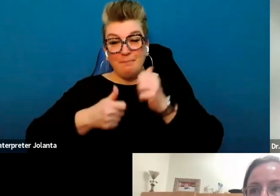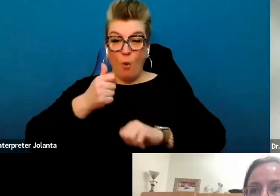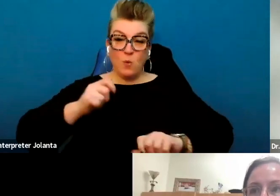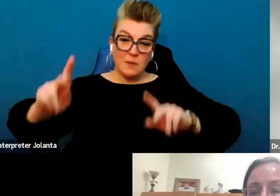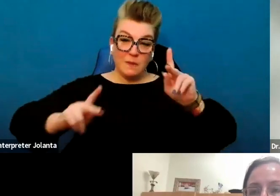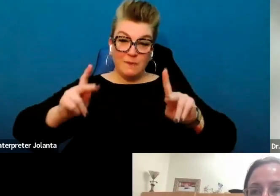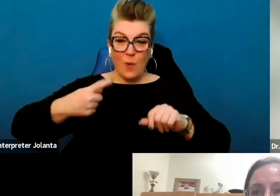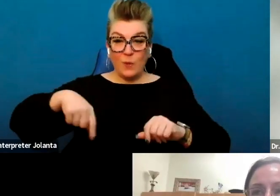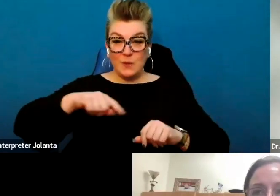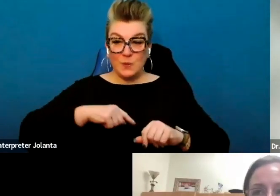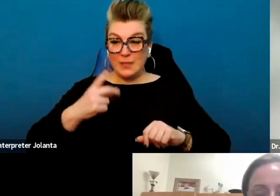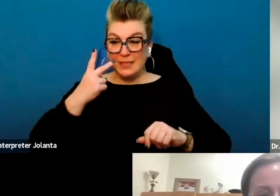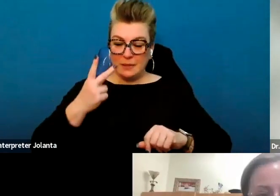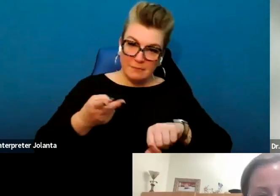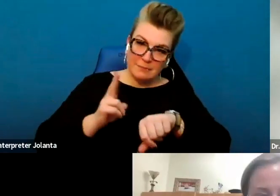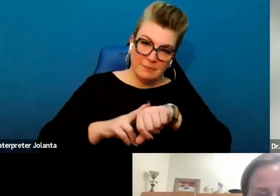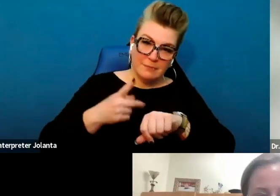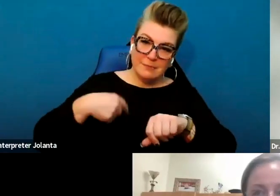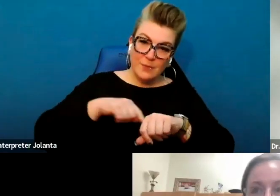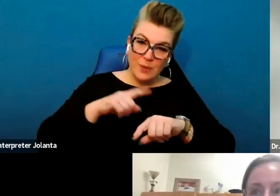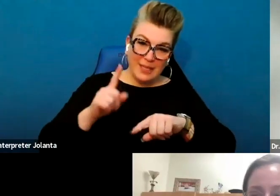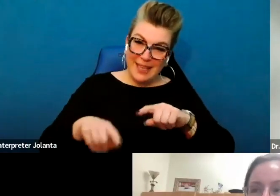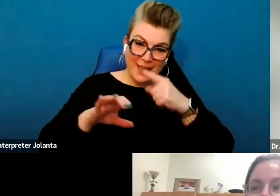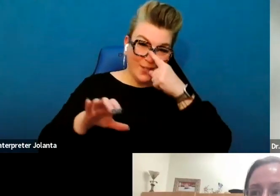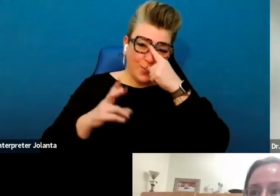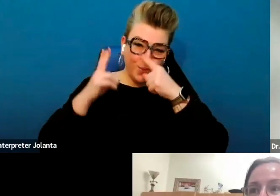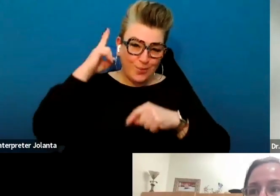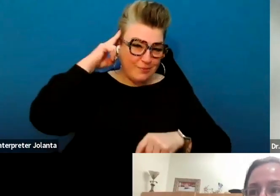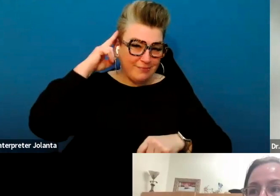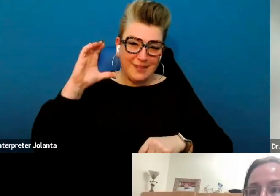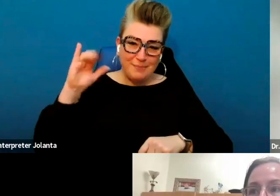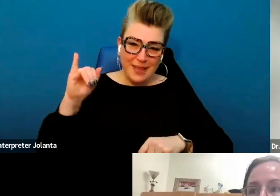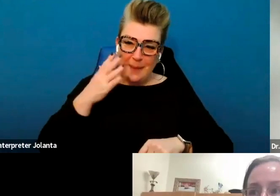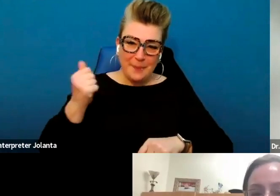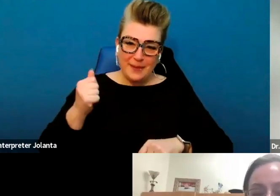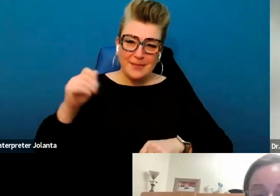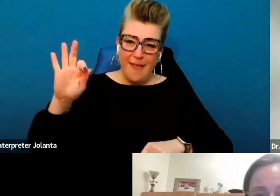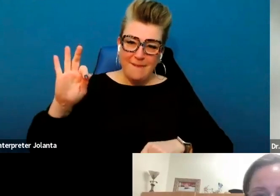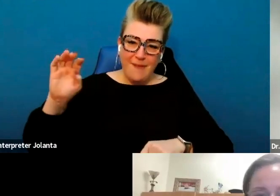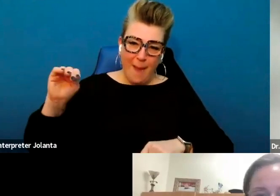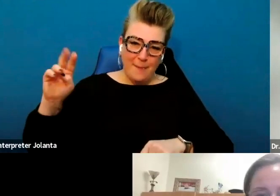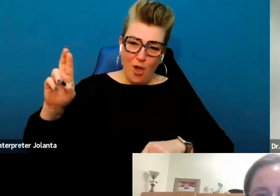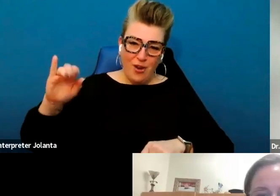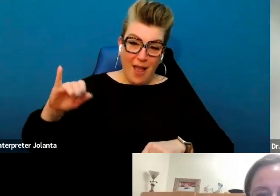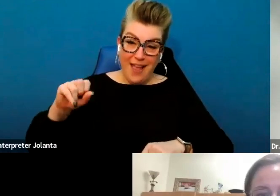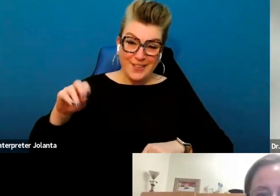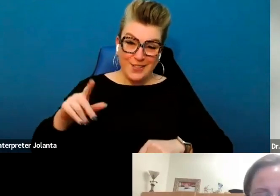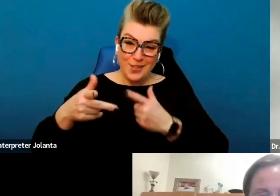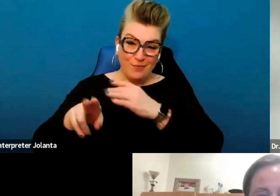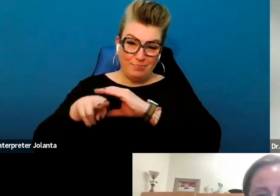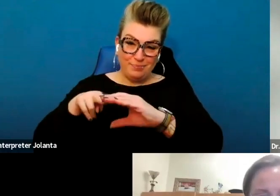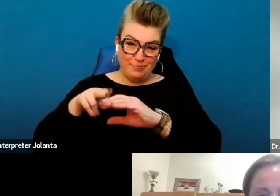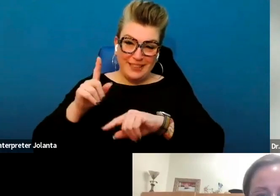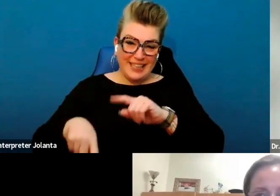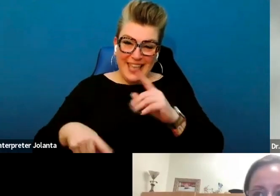see, of course, we can't do cochlear implants because it's fMRI. So we take out a